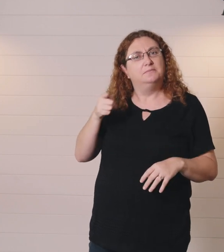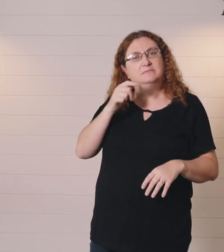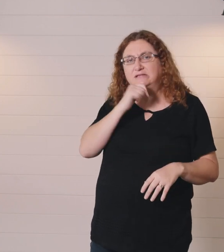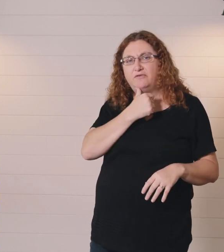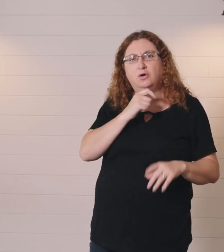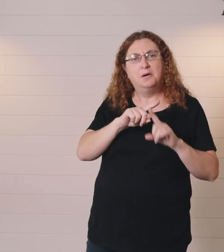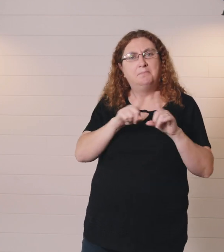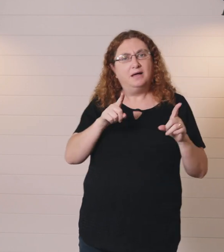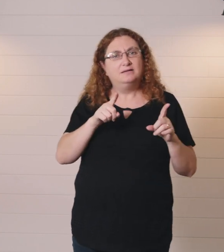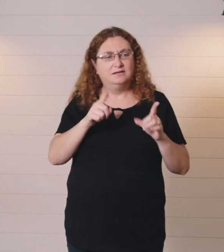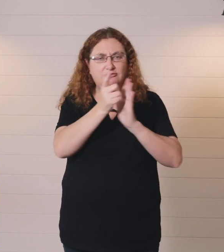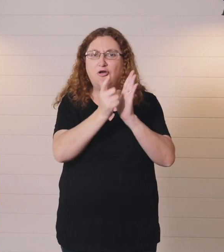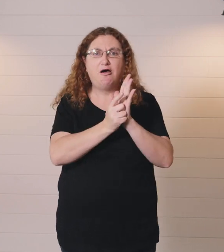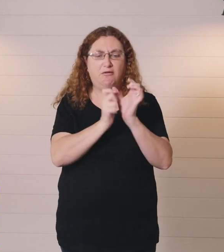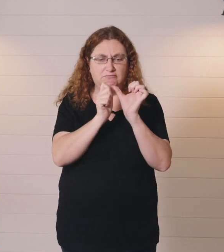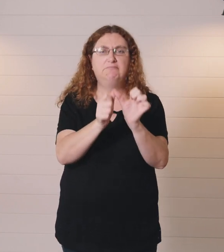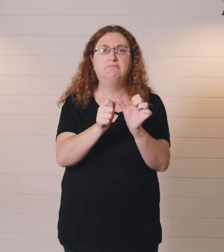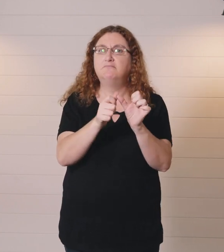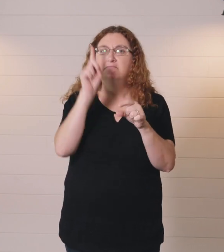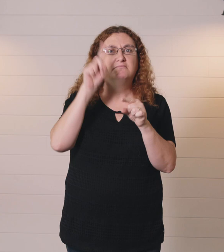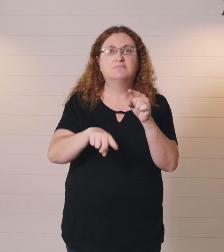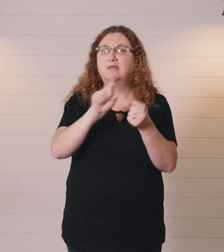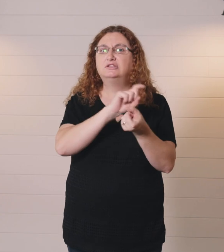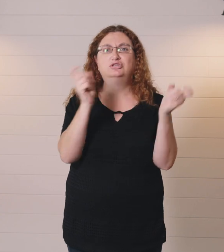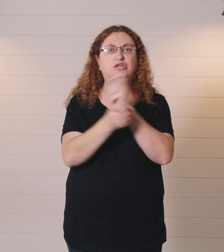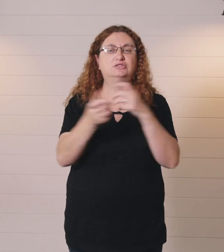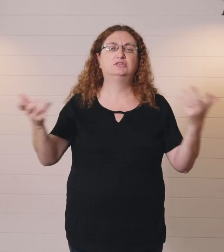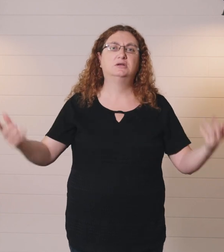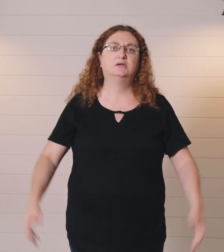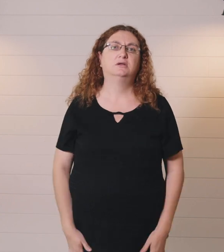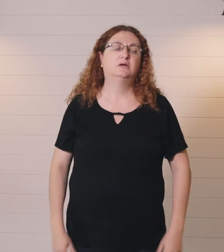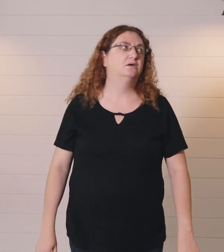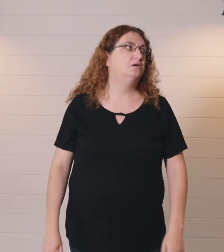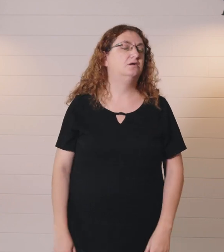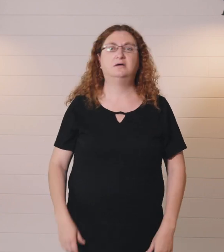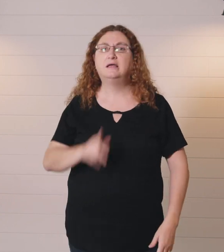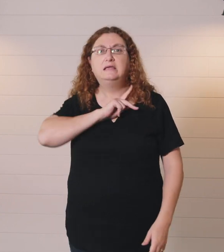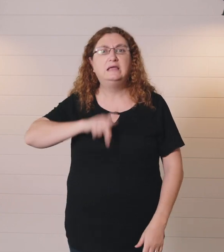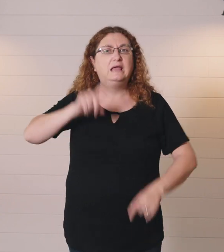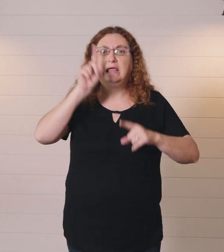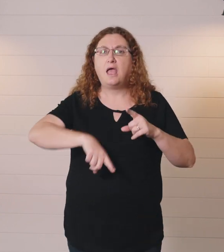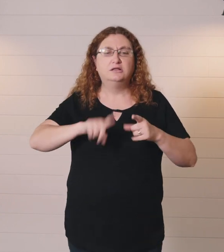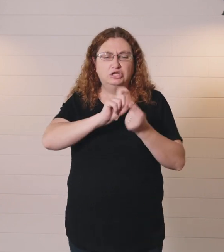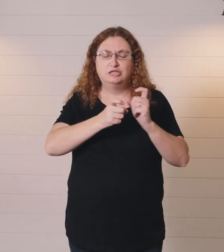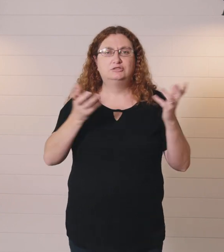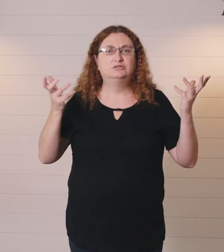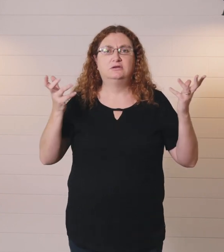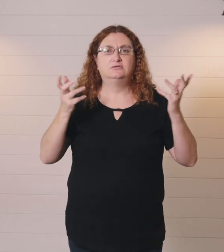the law of the Medes and Persians is the law of the Medes and Persians. And even the king himself cannot undo that